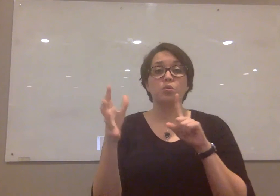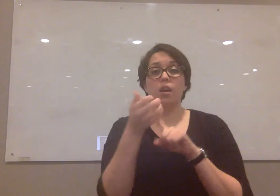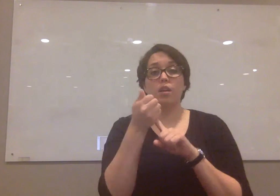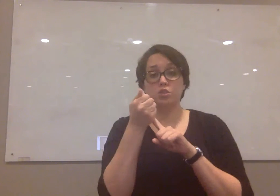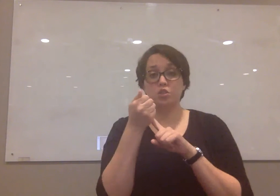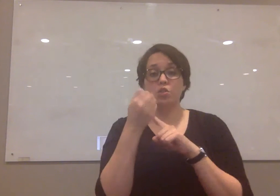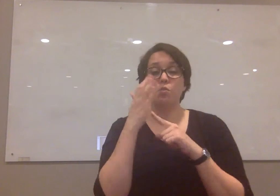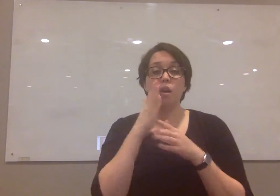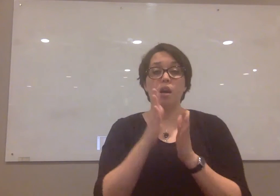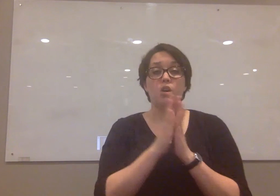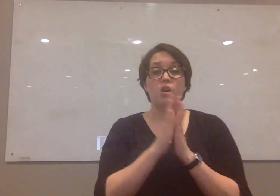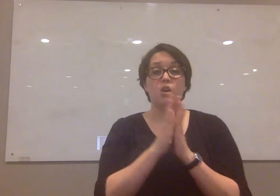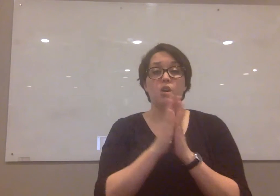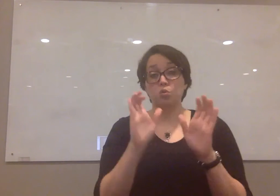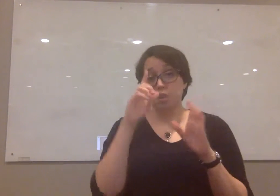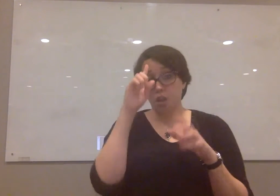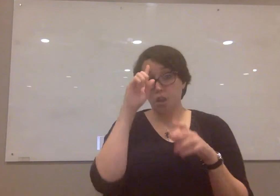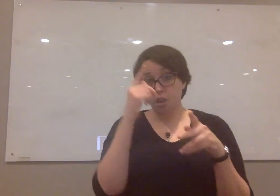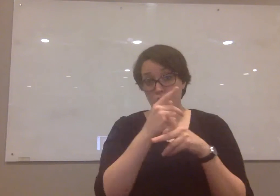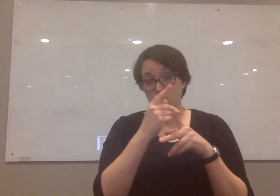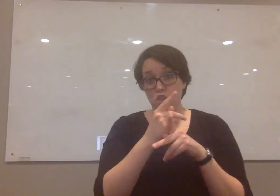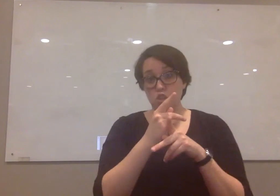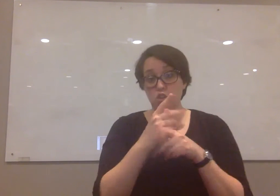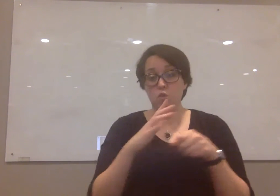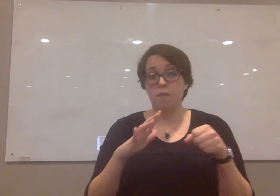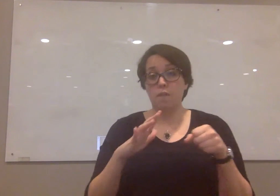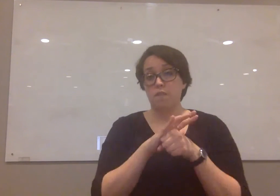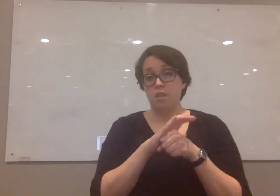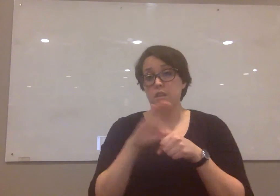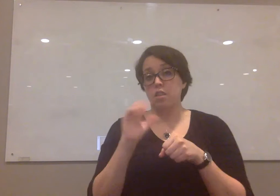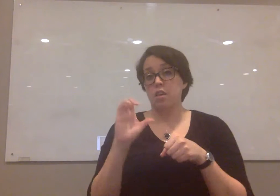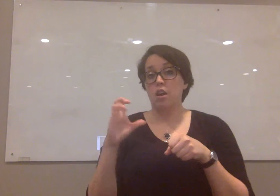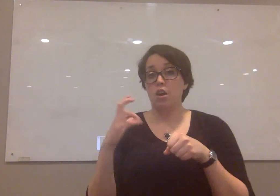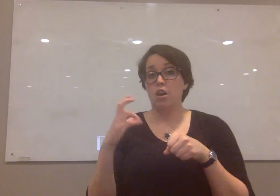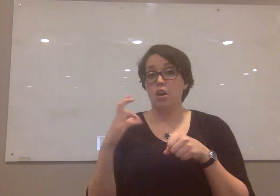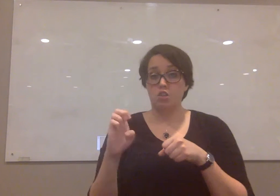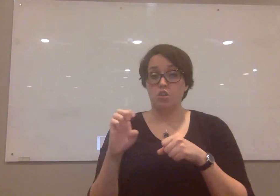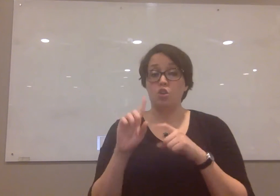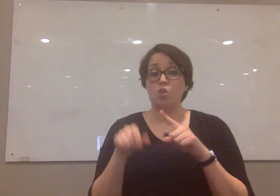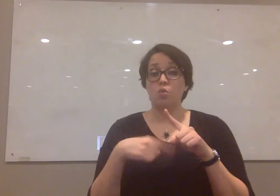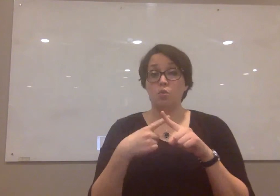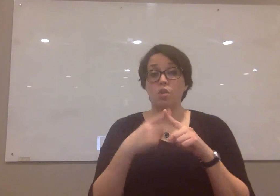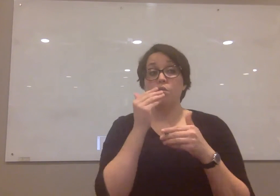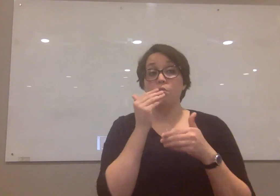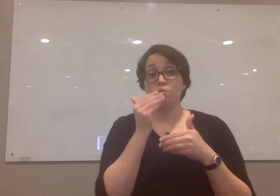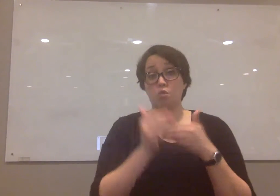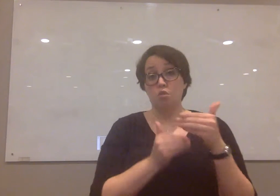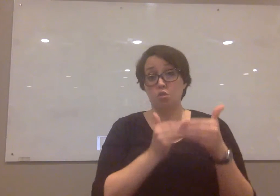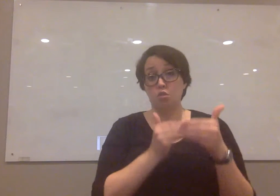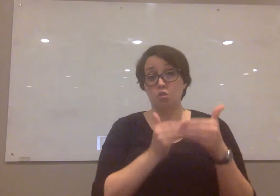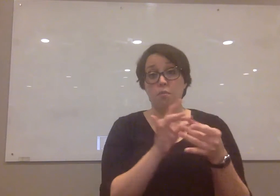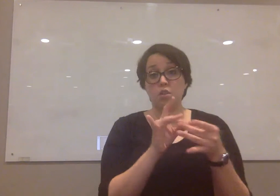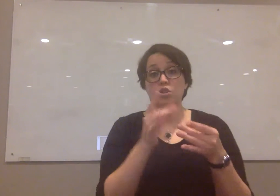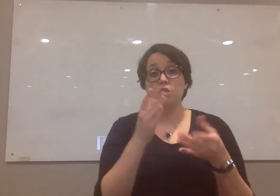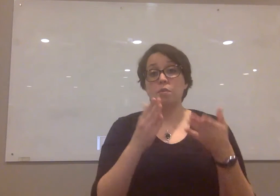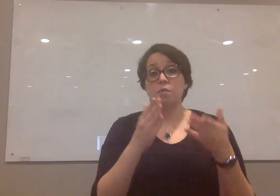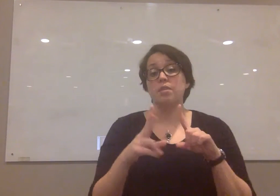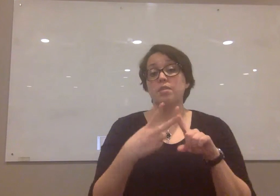the calculation to fill the cache. When it actually processes that message, it might actually be the second time seeing that message, because it will see the first